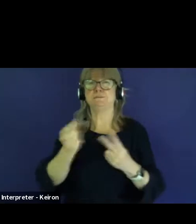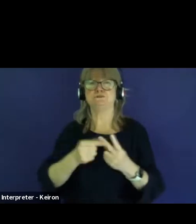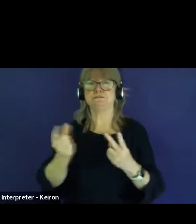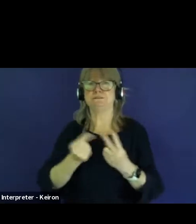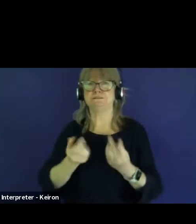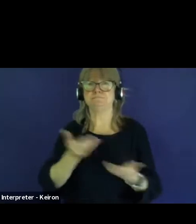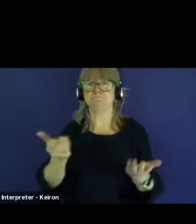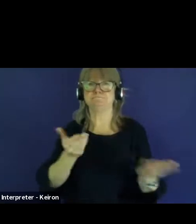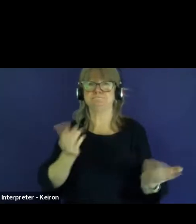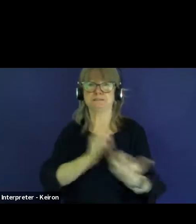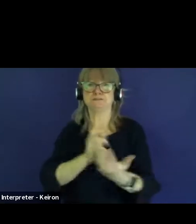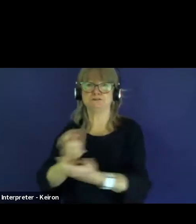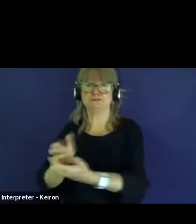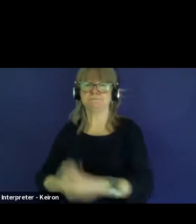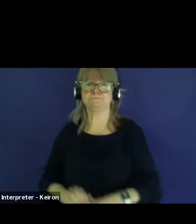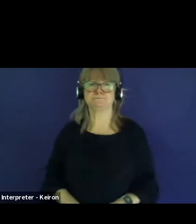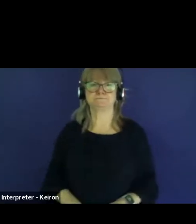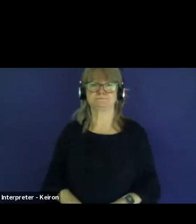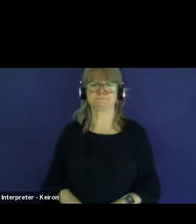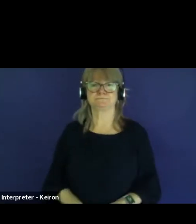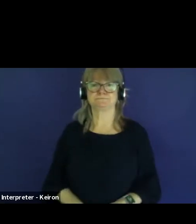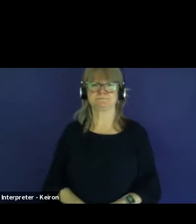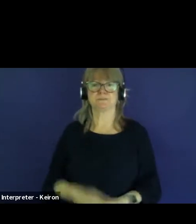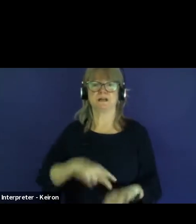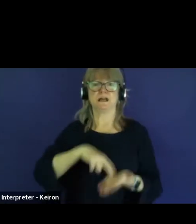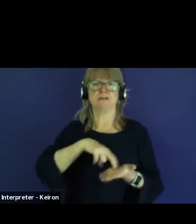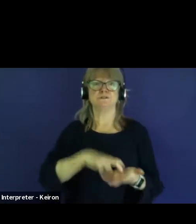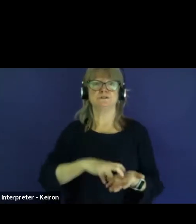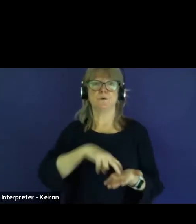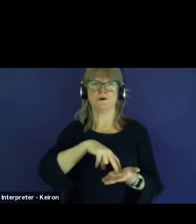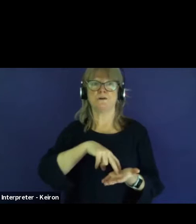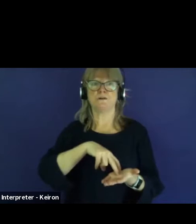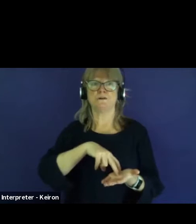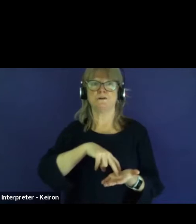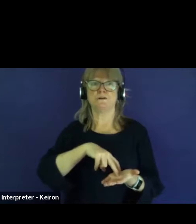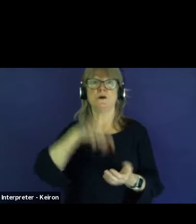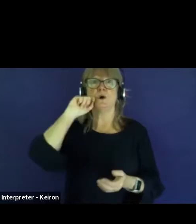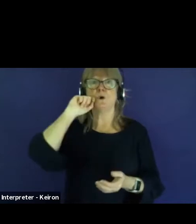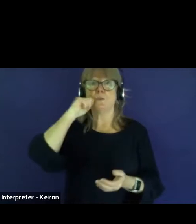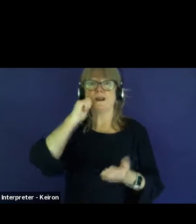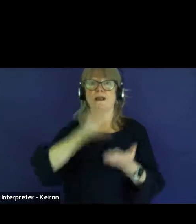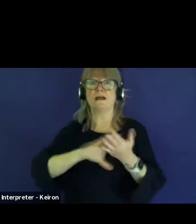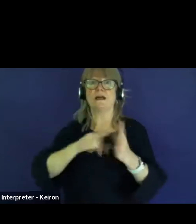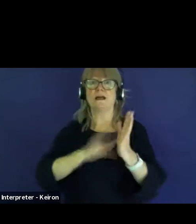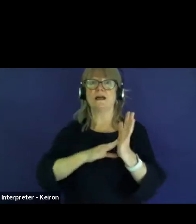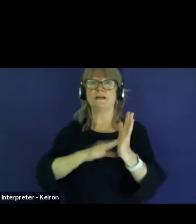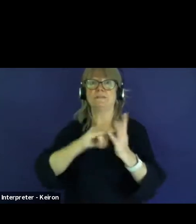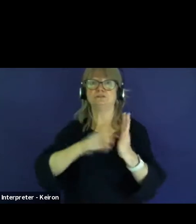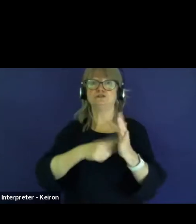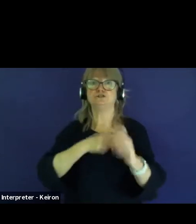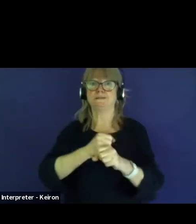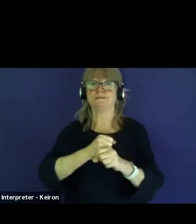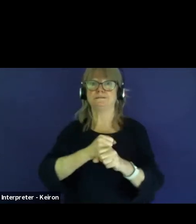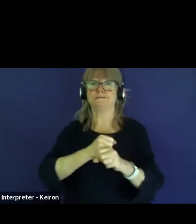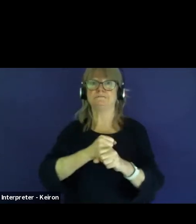today. Following our squat with a pulse, we're going to do a hamstring walkout. So with our squat, we're